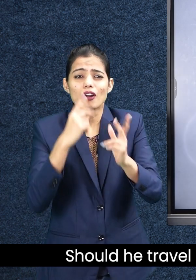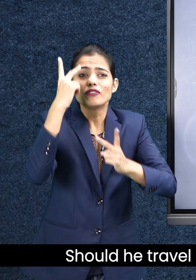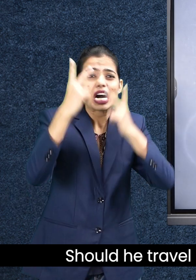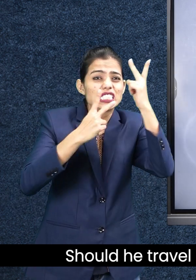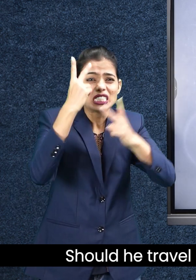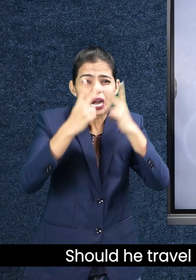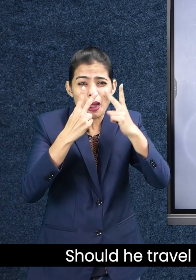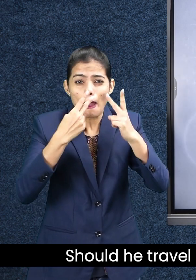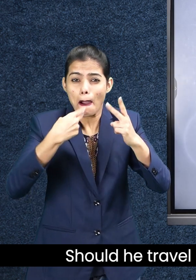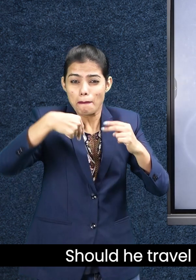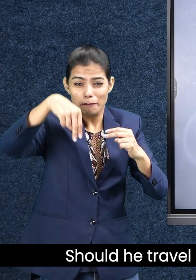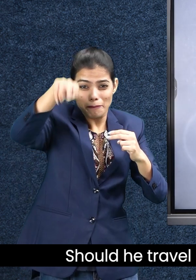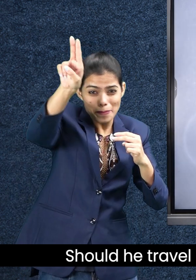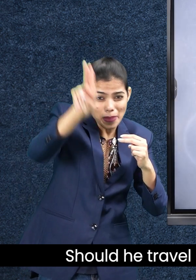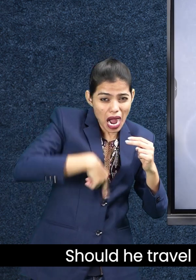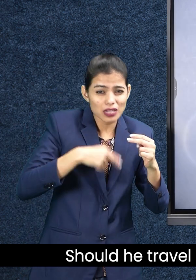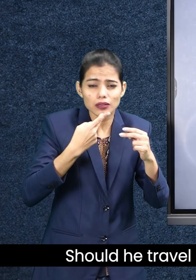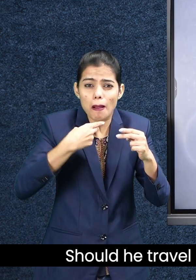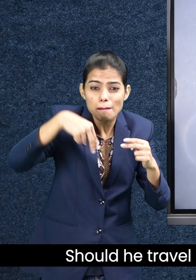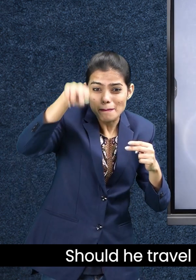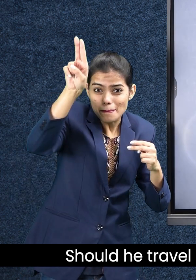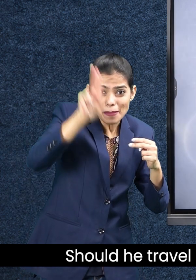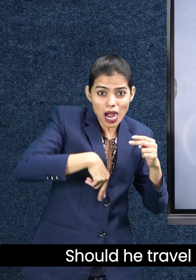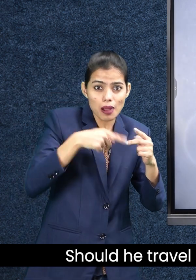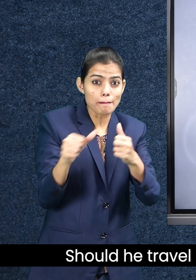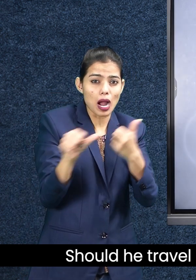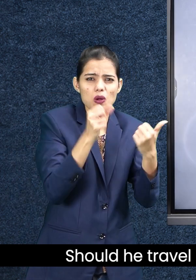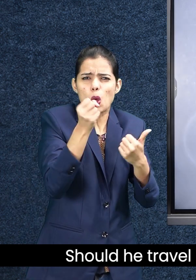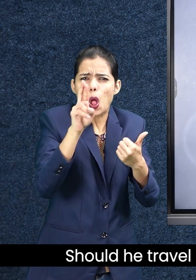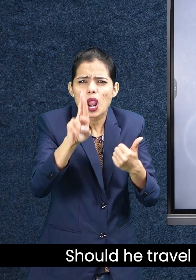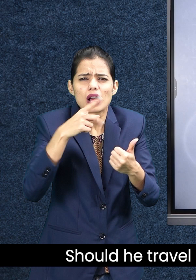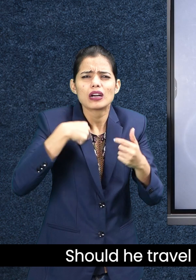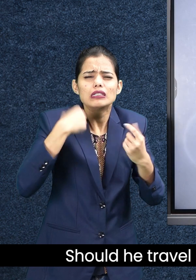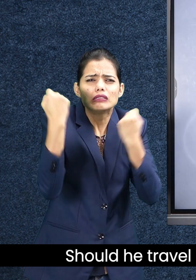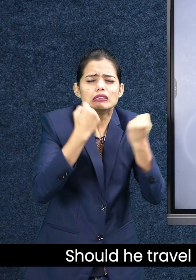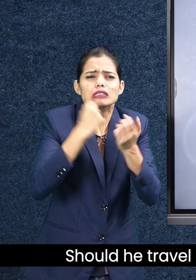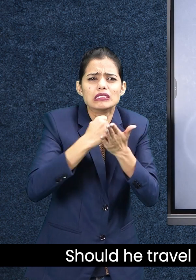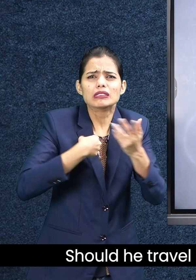travel back to A or just try his luck moving towards B?